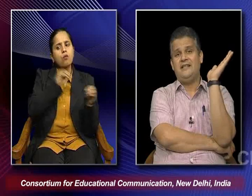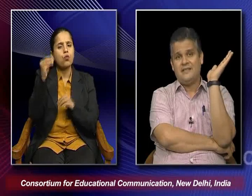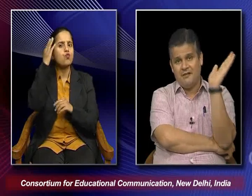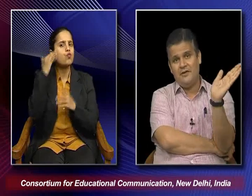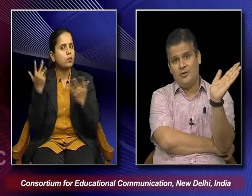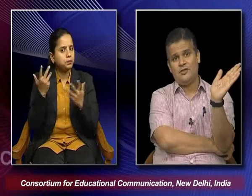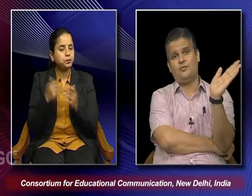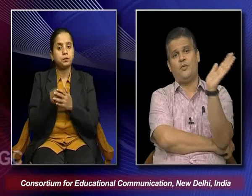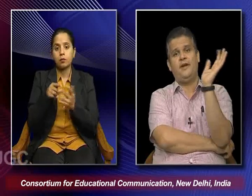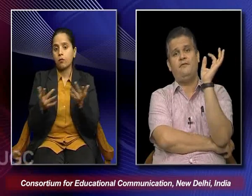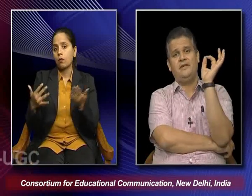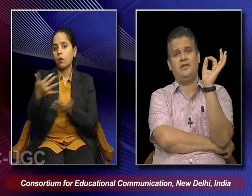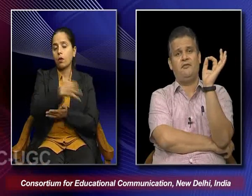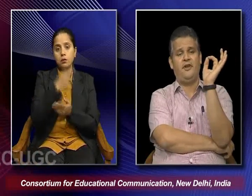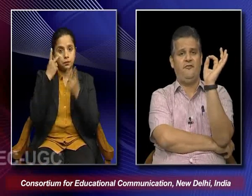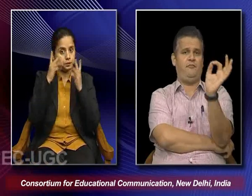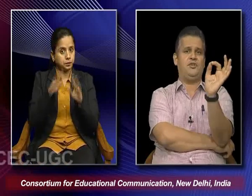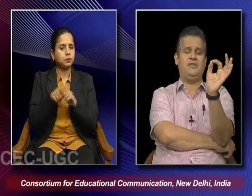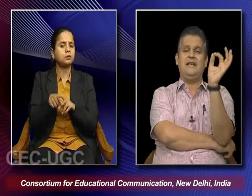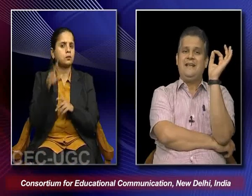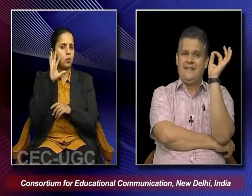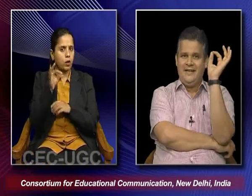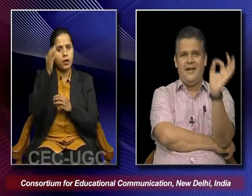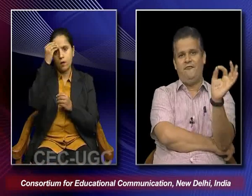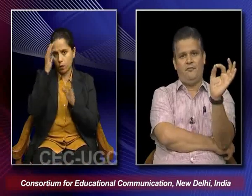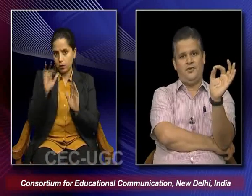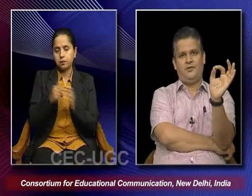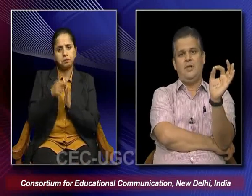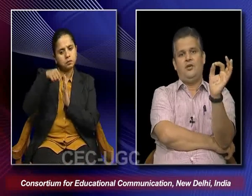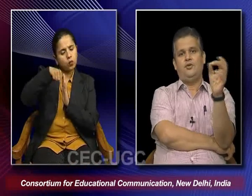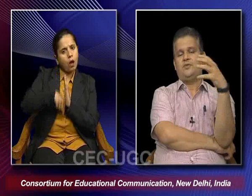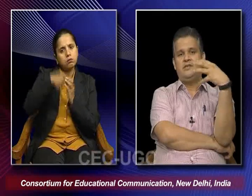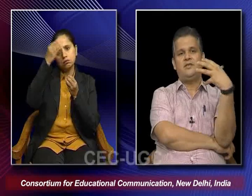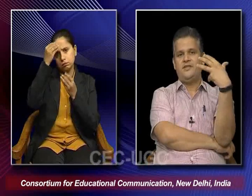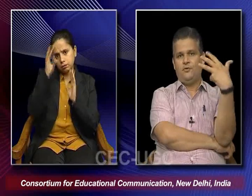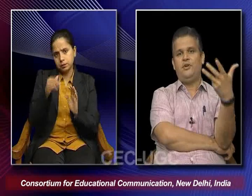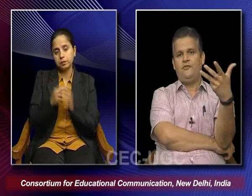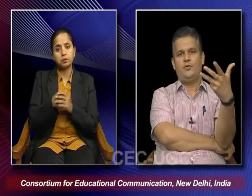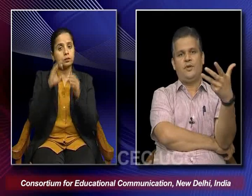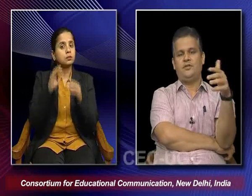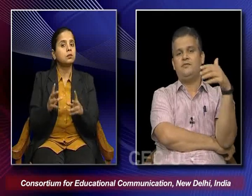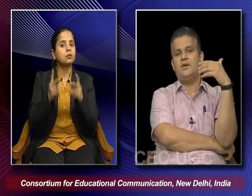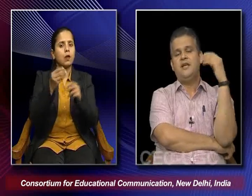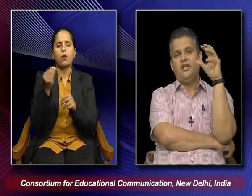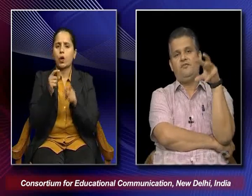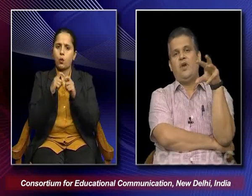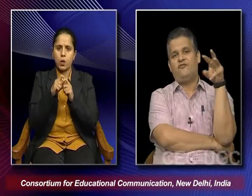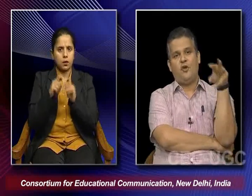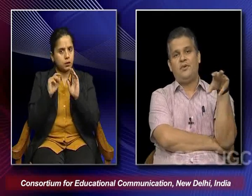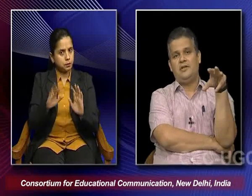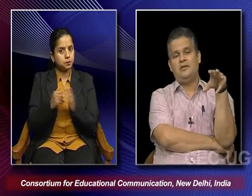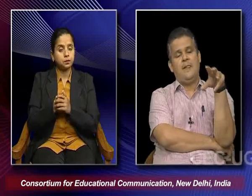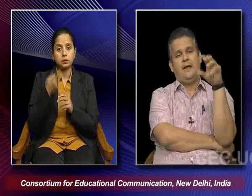finally the surveys also provide a very significant information, detailed information. Census has only few questions, but if you